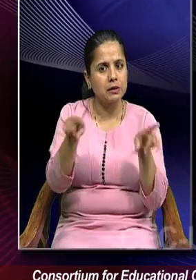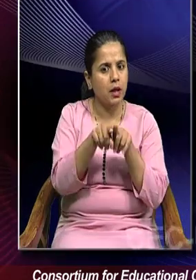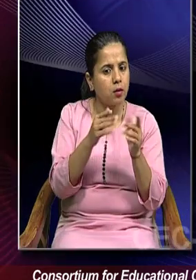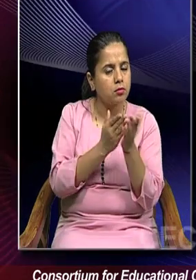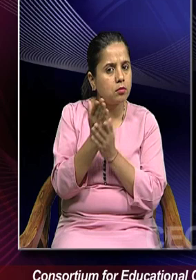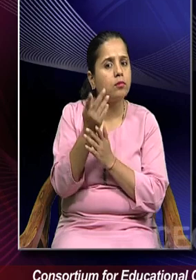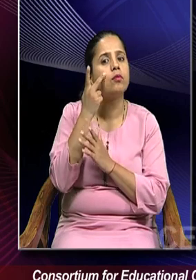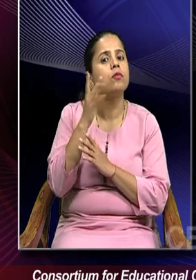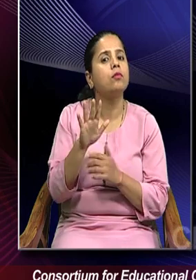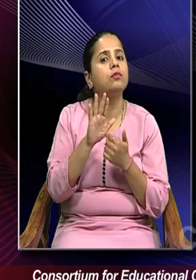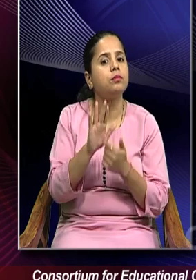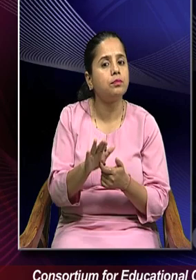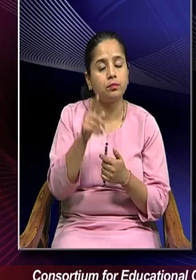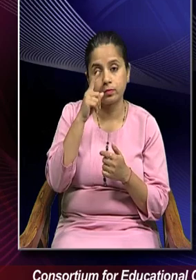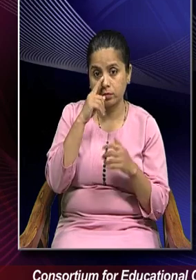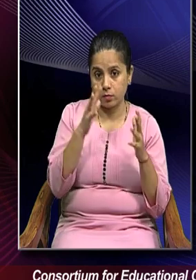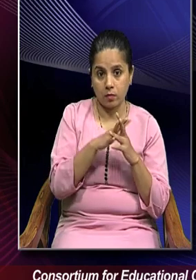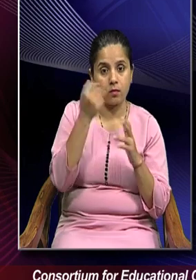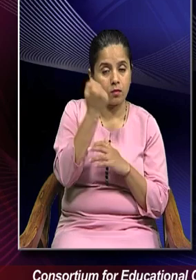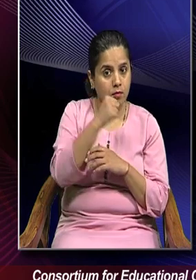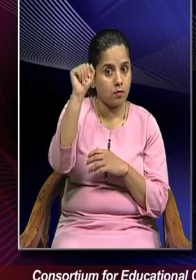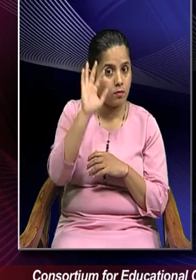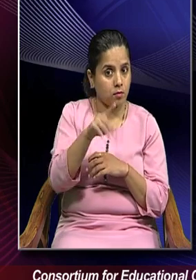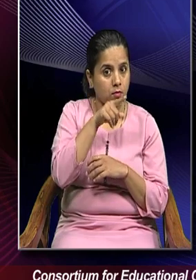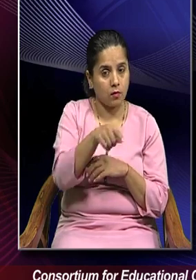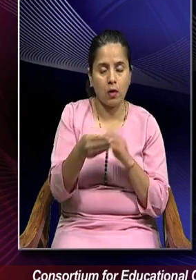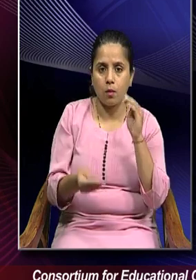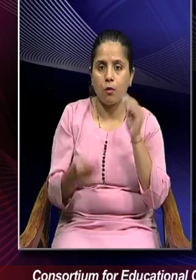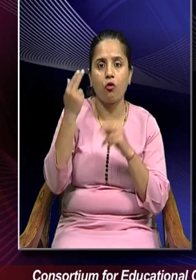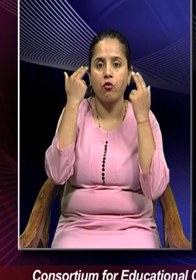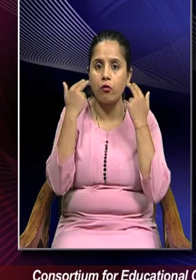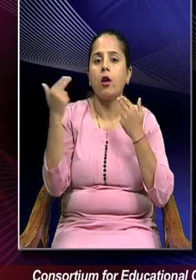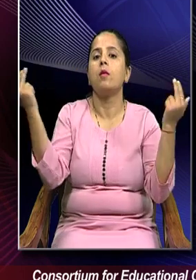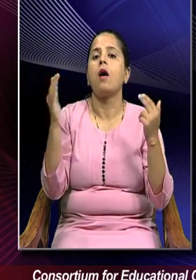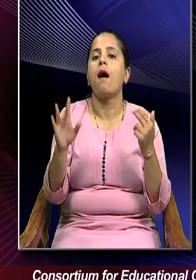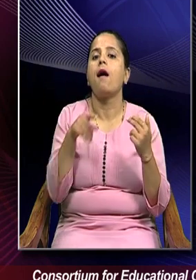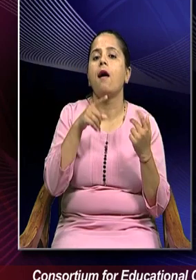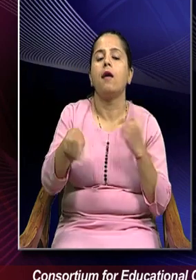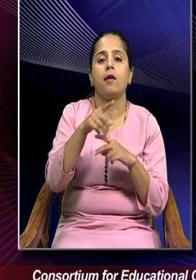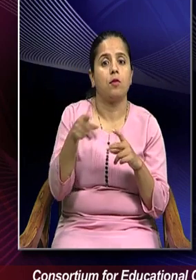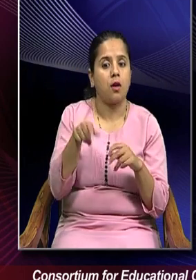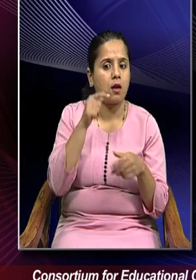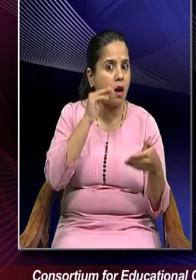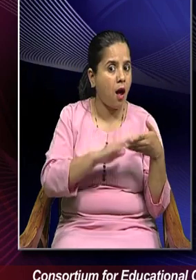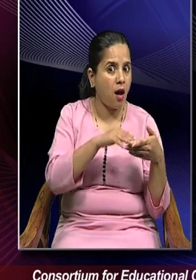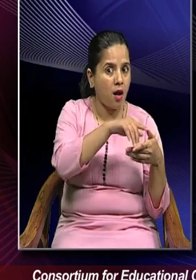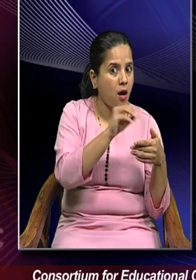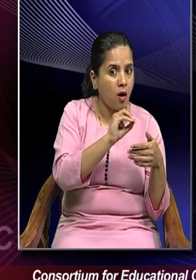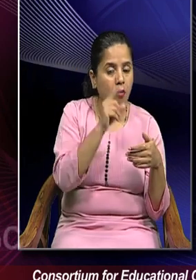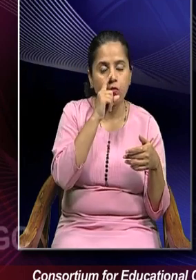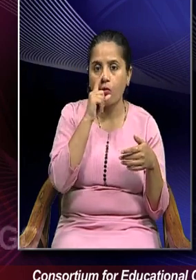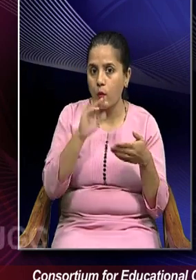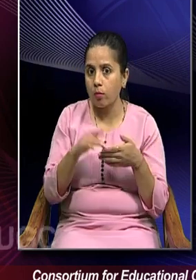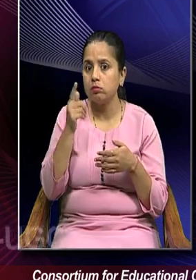how the female protagonist becomes much more famous than her husband, and